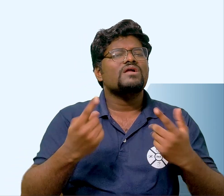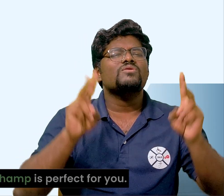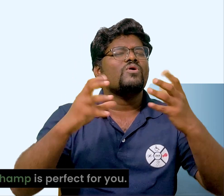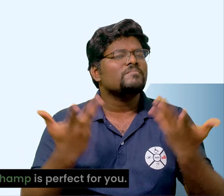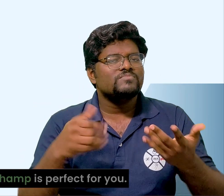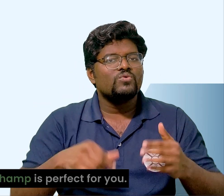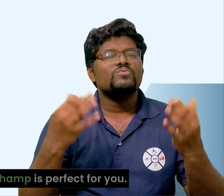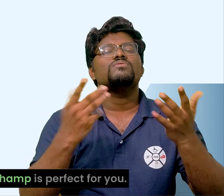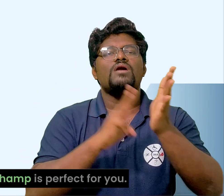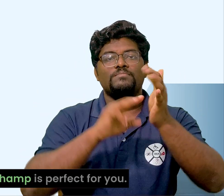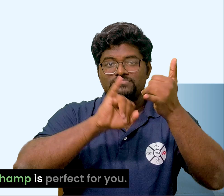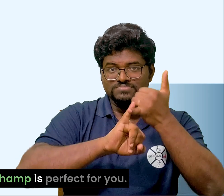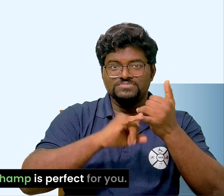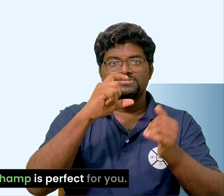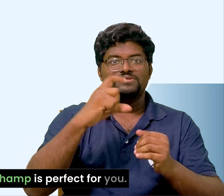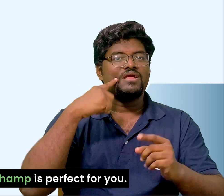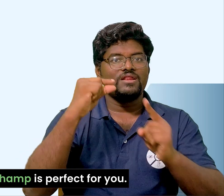Then Microsoft Clipchamp is perfect for you.